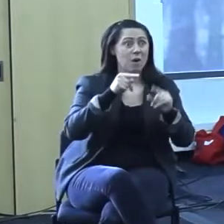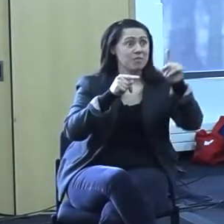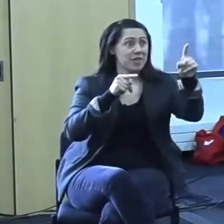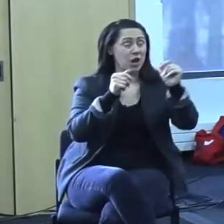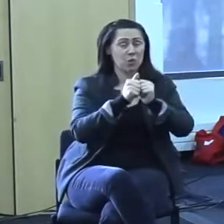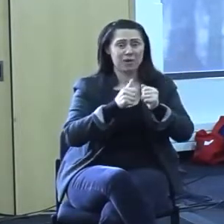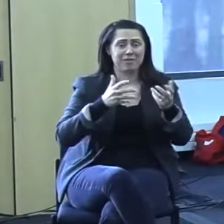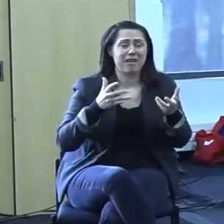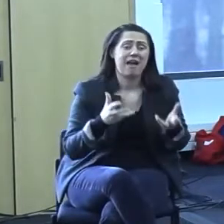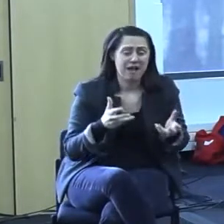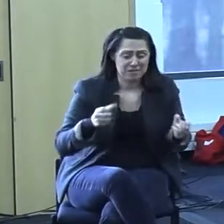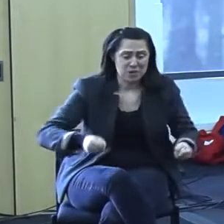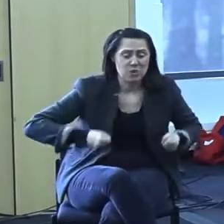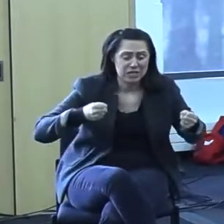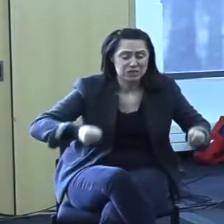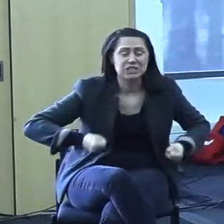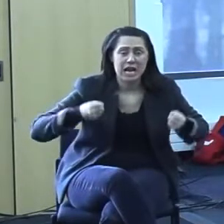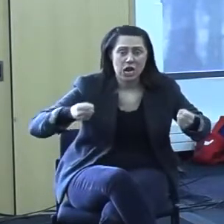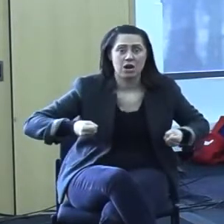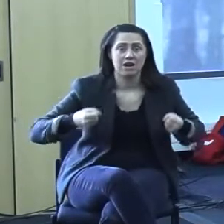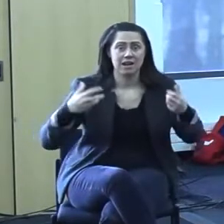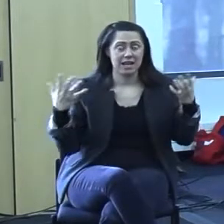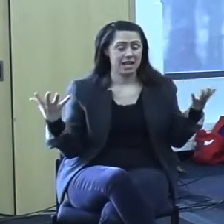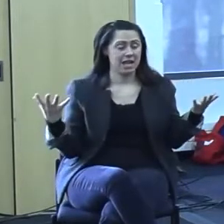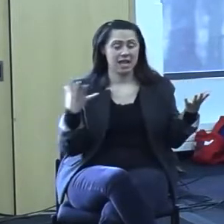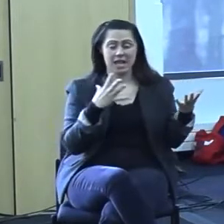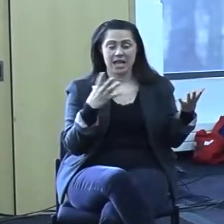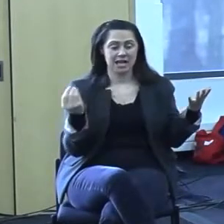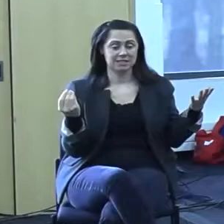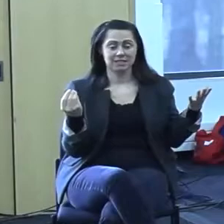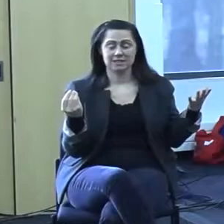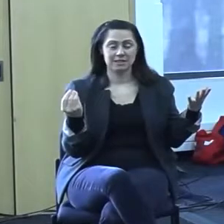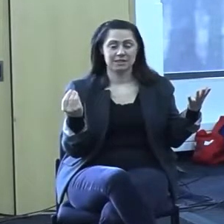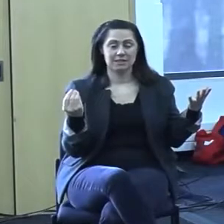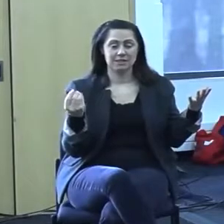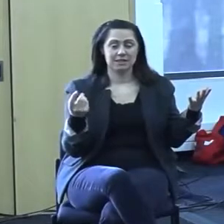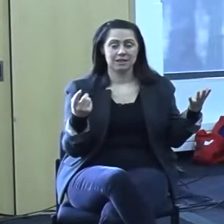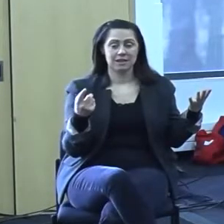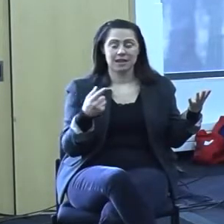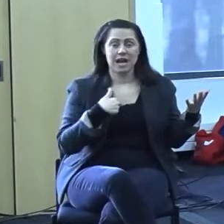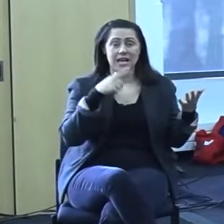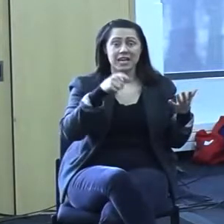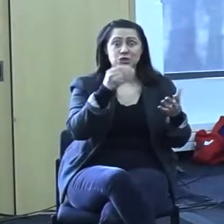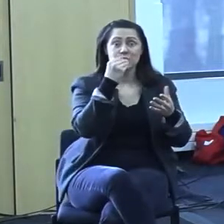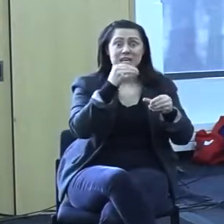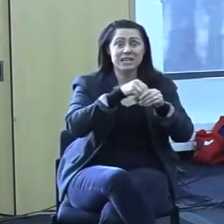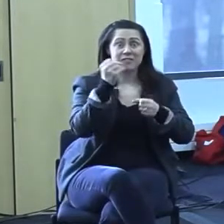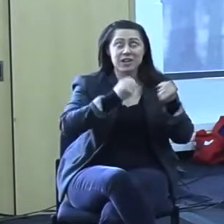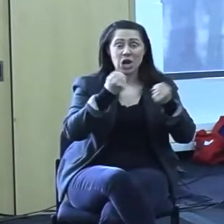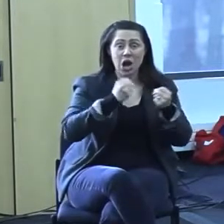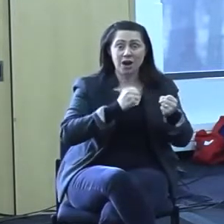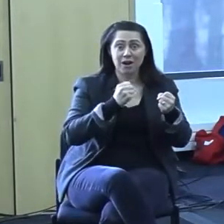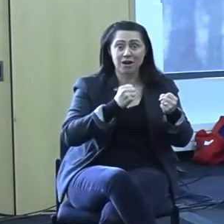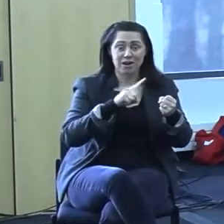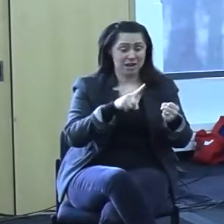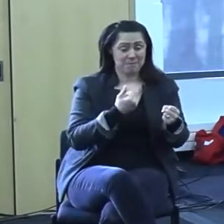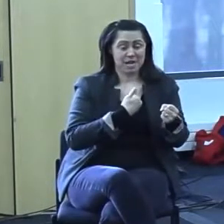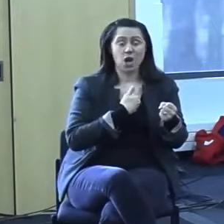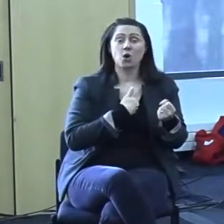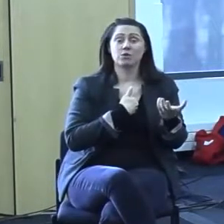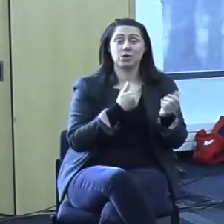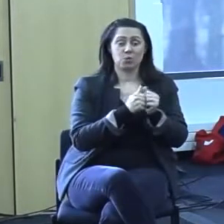heavy, big wheelchair, and I had to eat in the car on my own with my